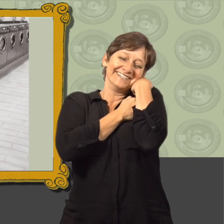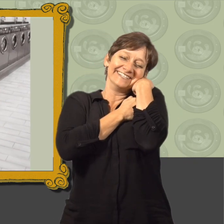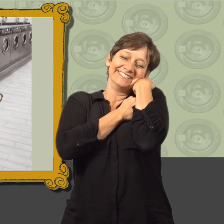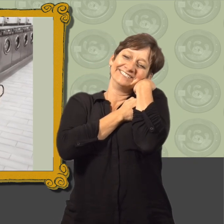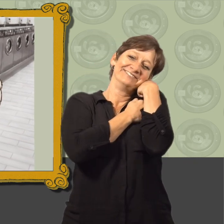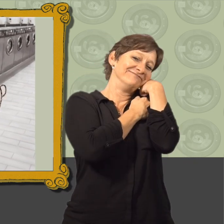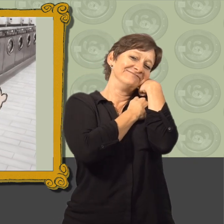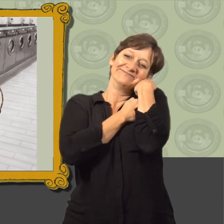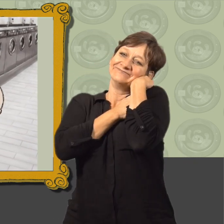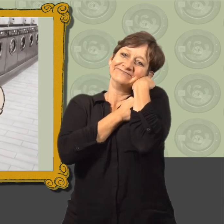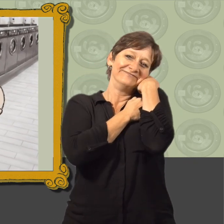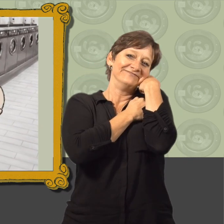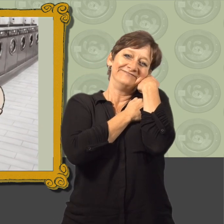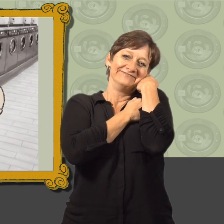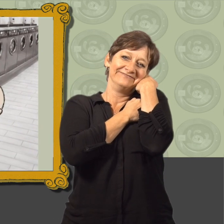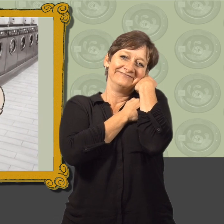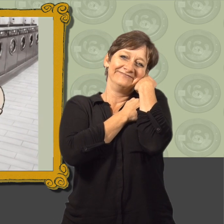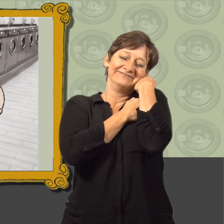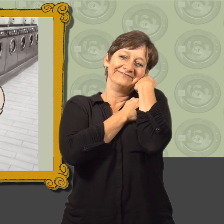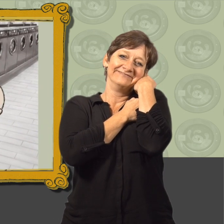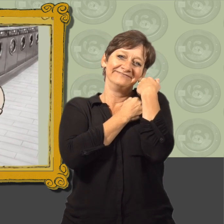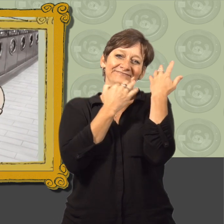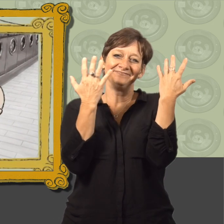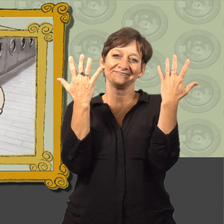The End.